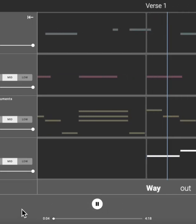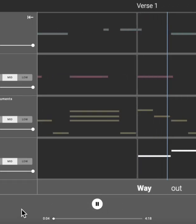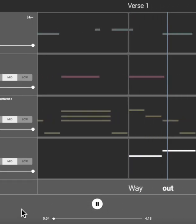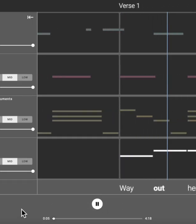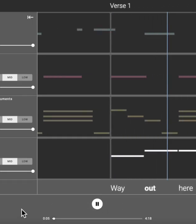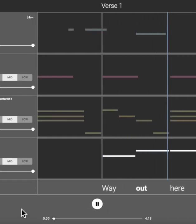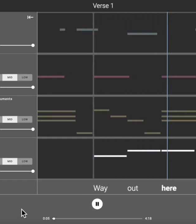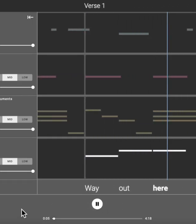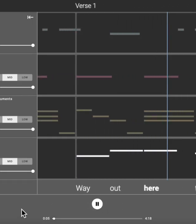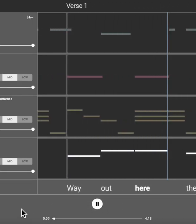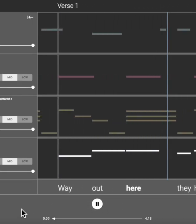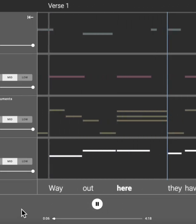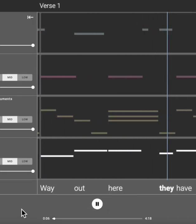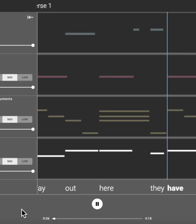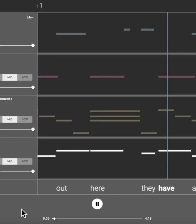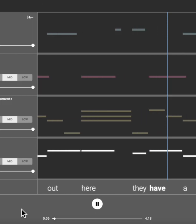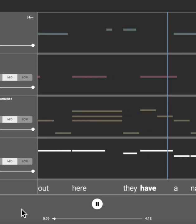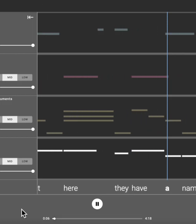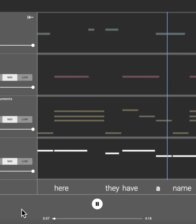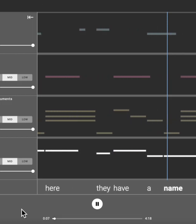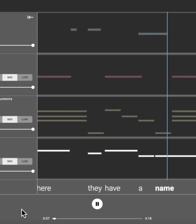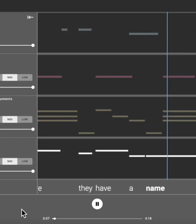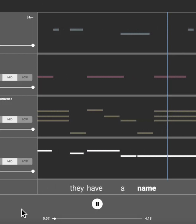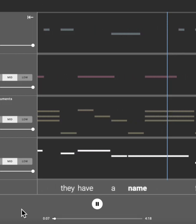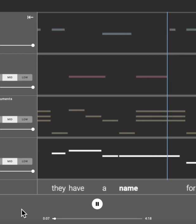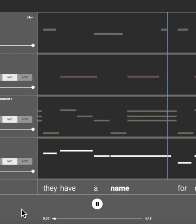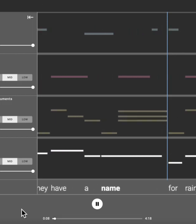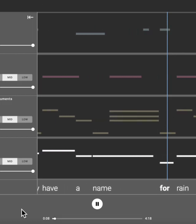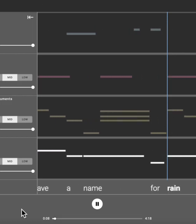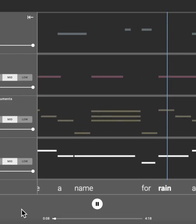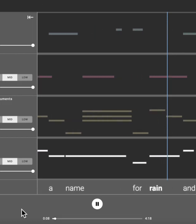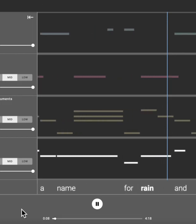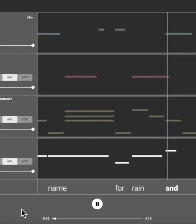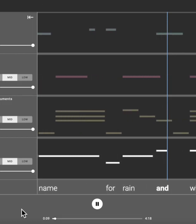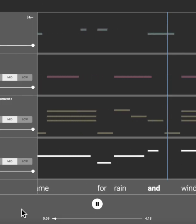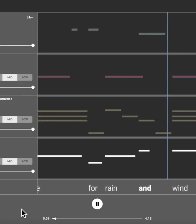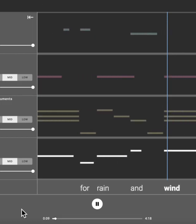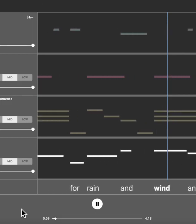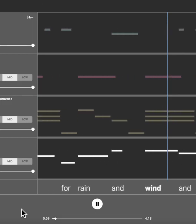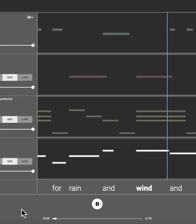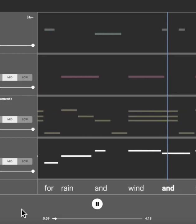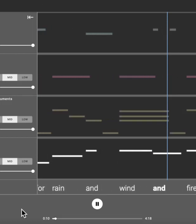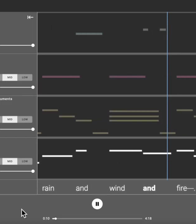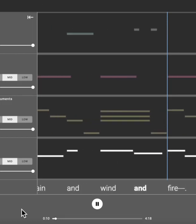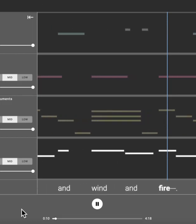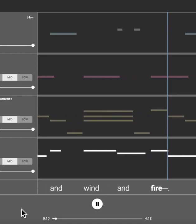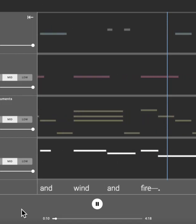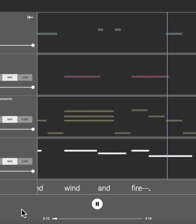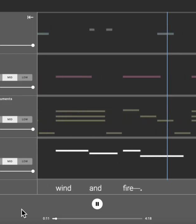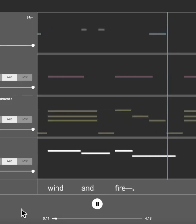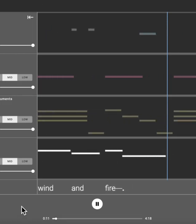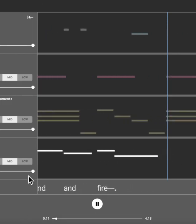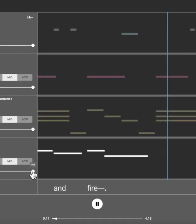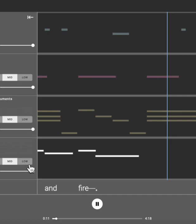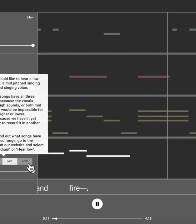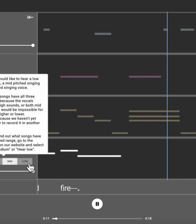Way out here they have a name for rain and wind and fire.